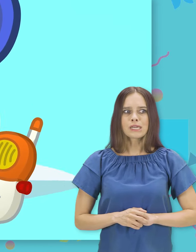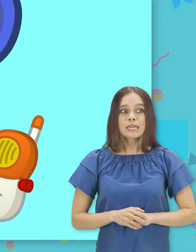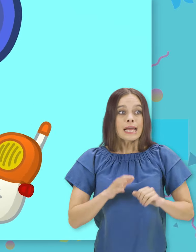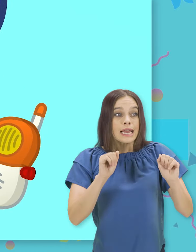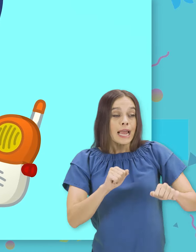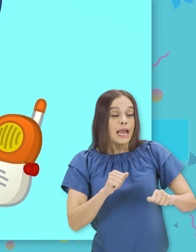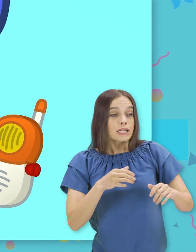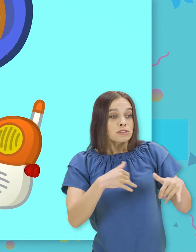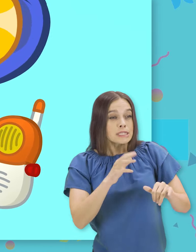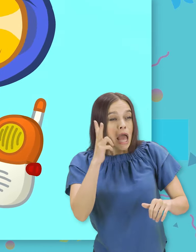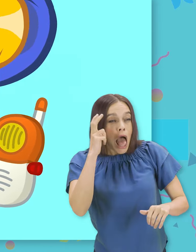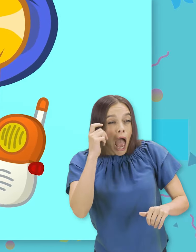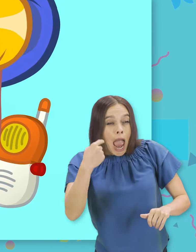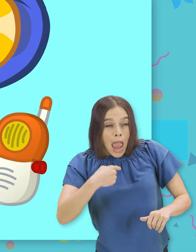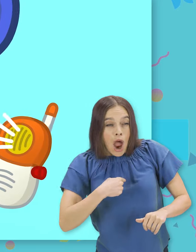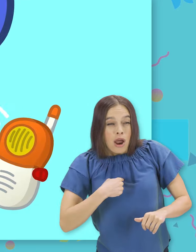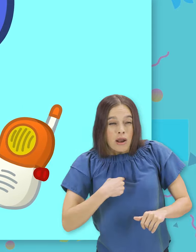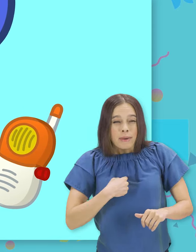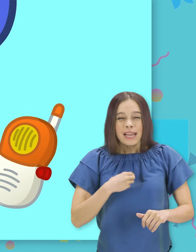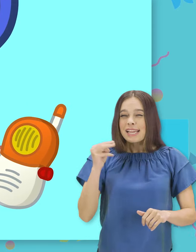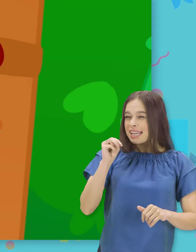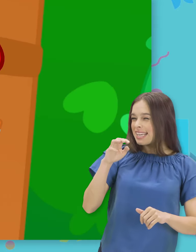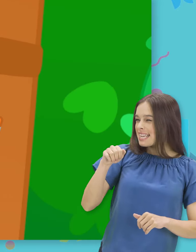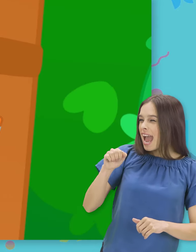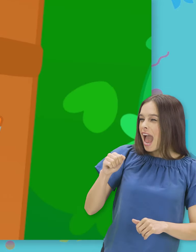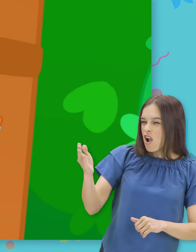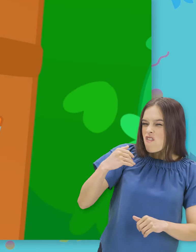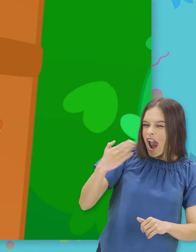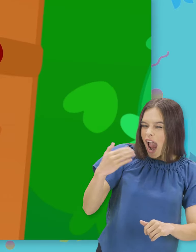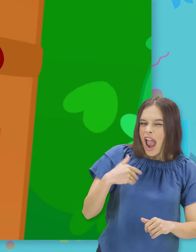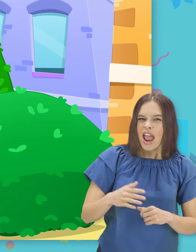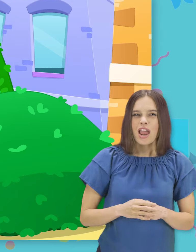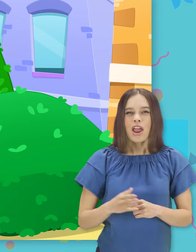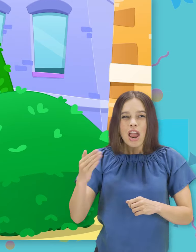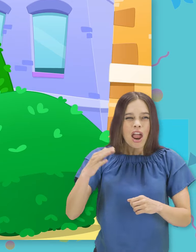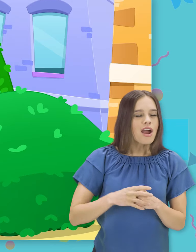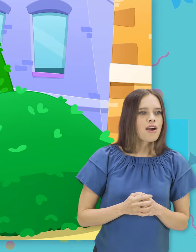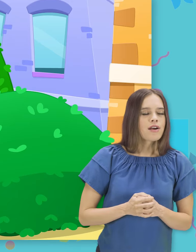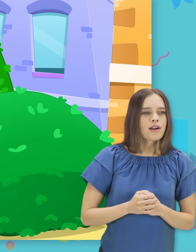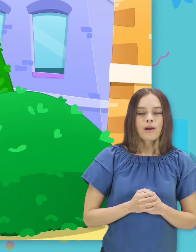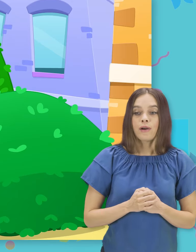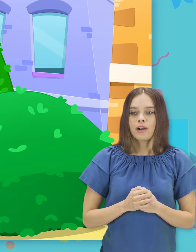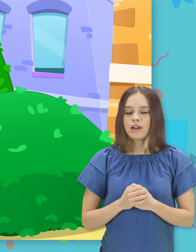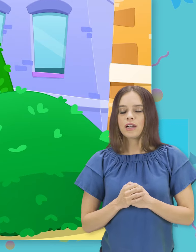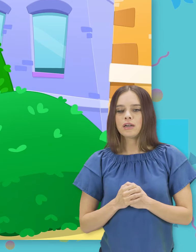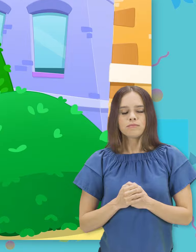Can you still hear me, Morphle? Yeah. Morphle here! Where go? Where